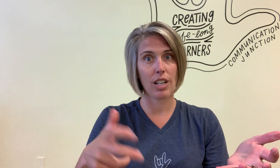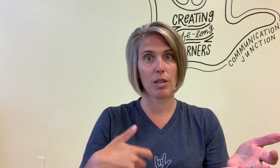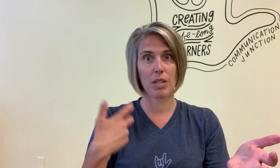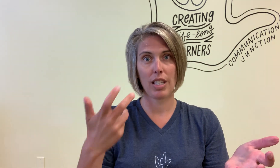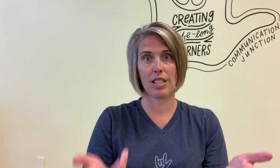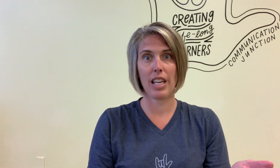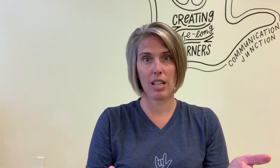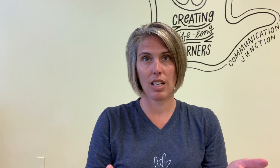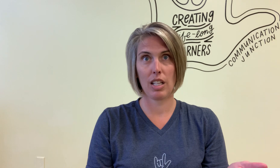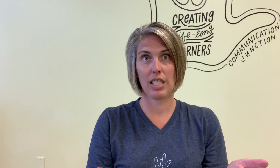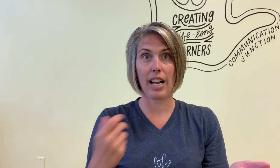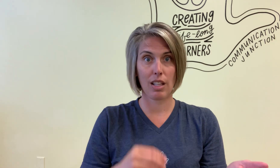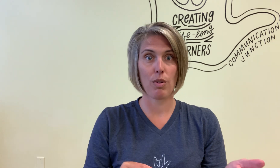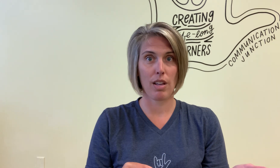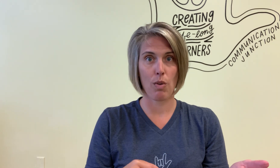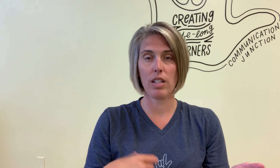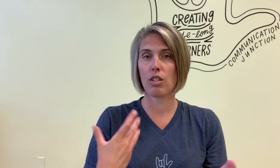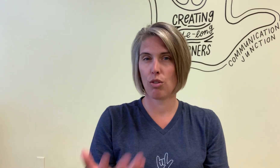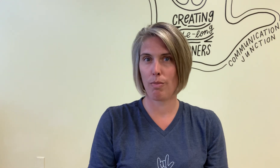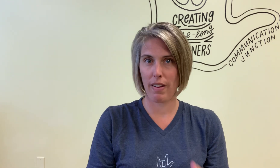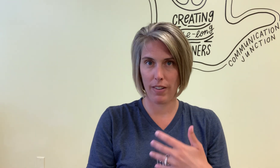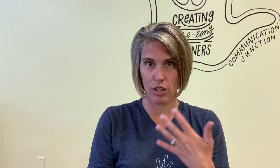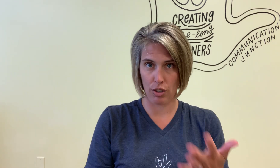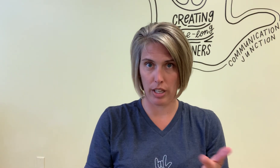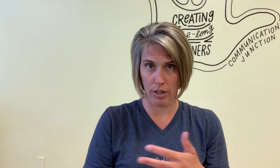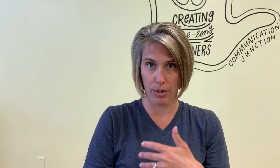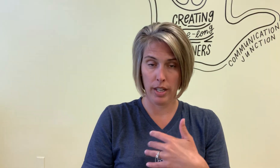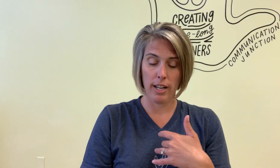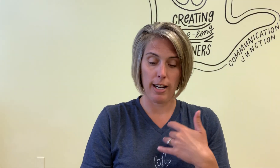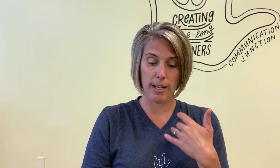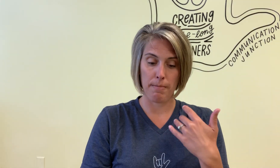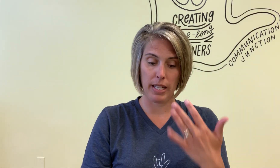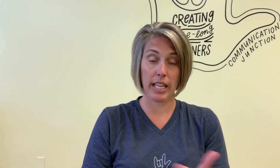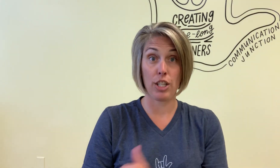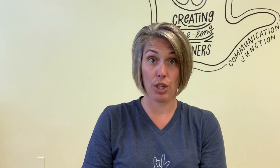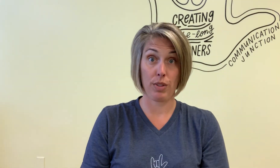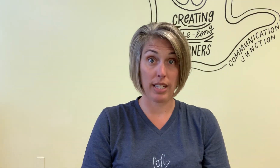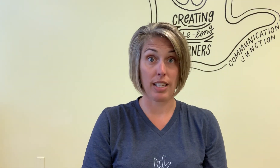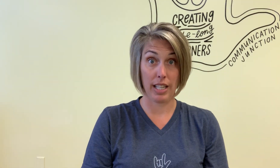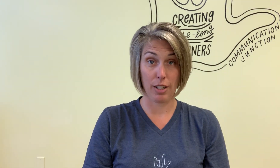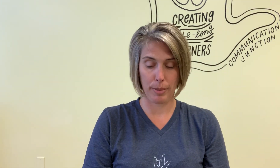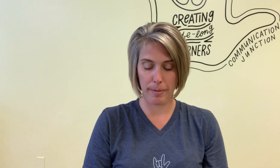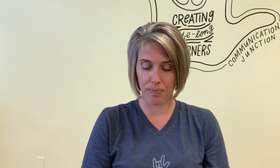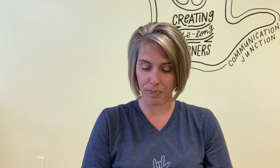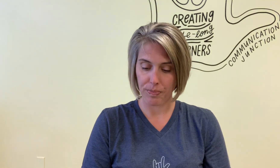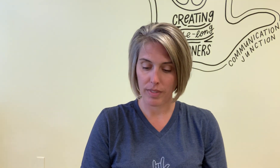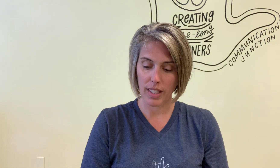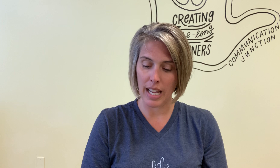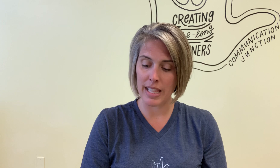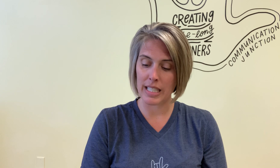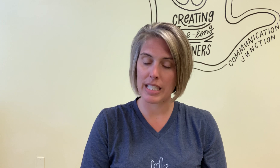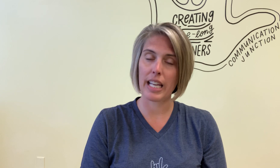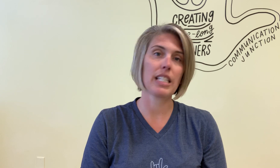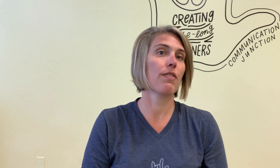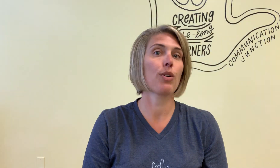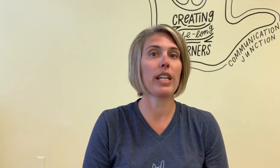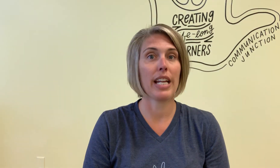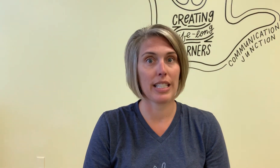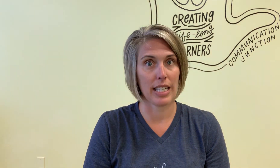helps kids get exactly what they want. So you might find your kiddo engaging with that sign a little bit. And then signs, if you're ready to add signs that